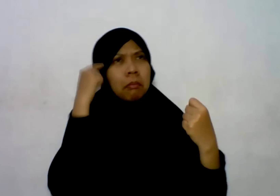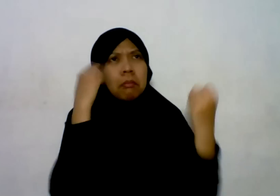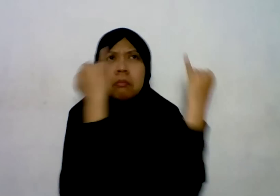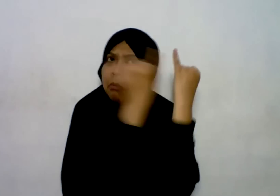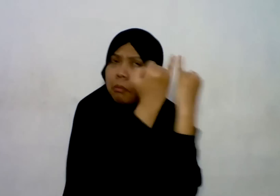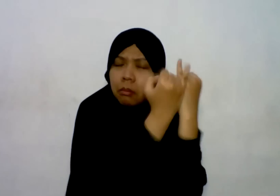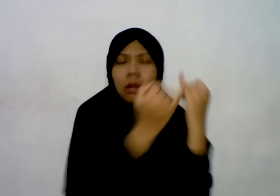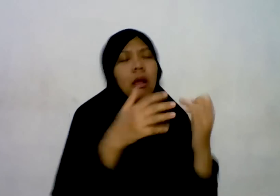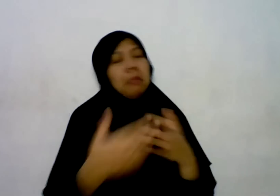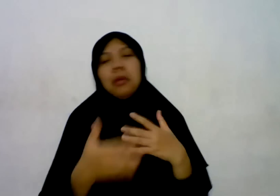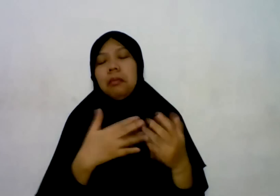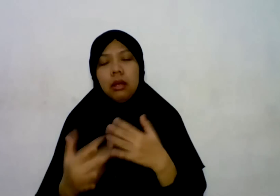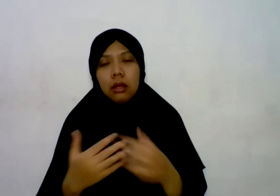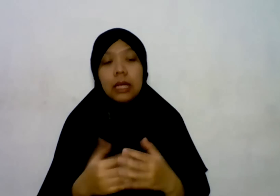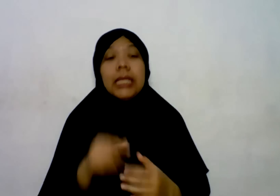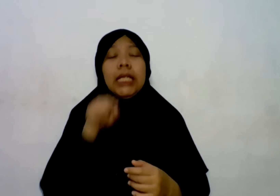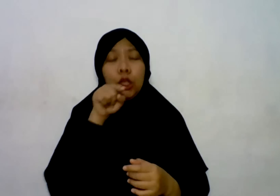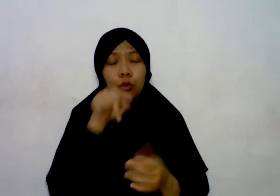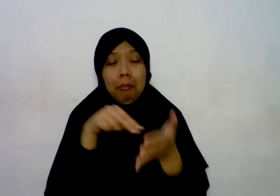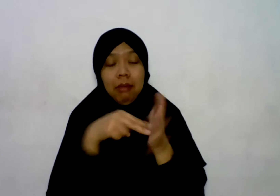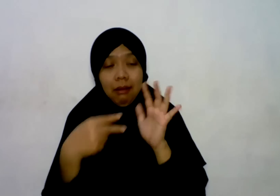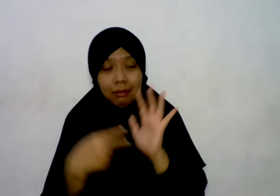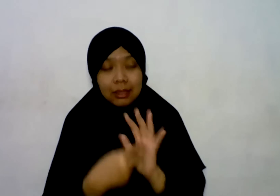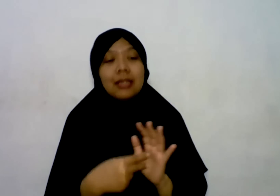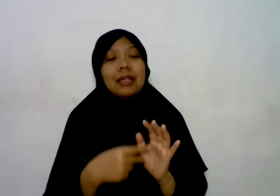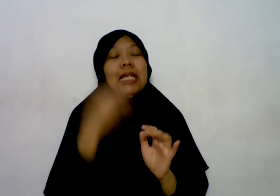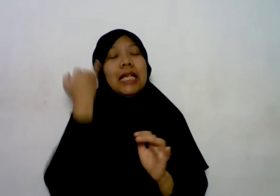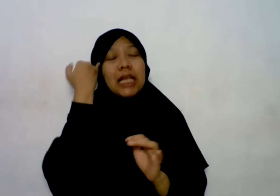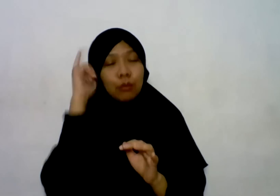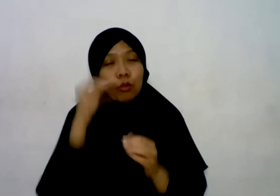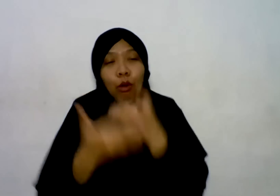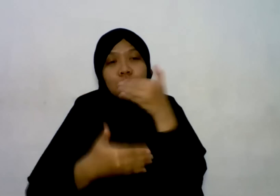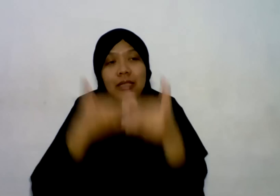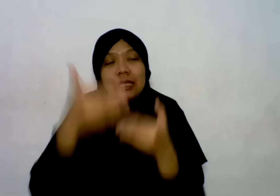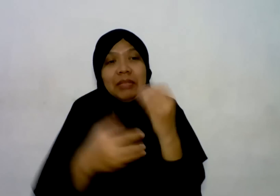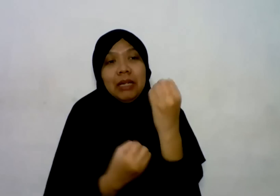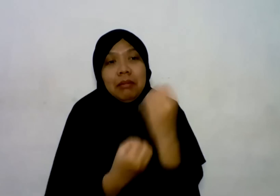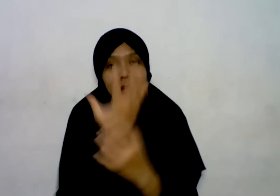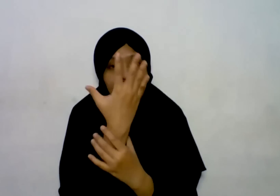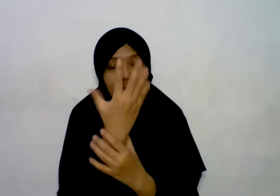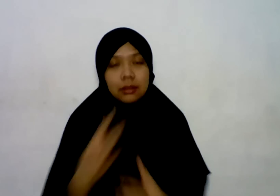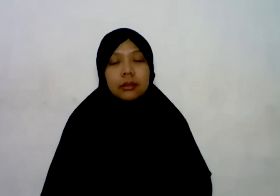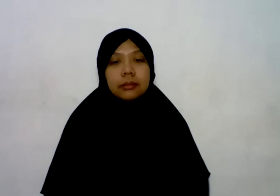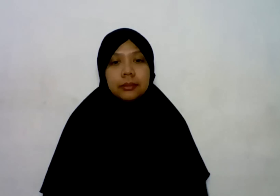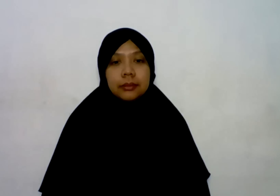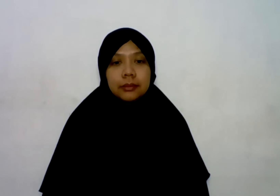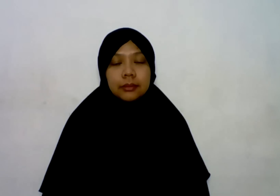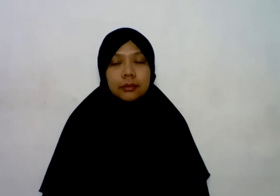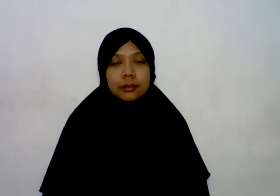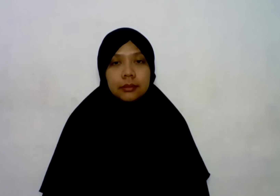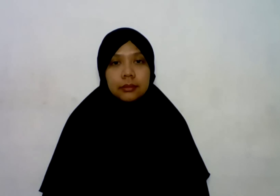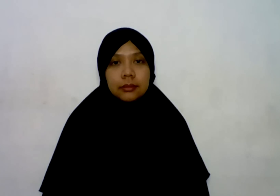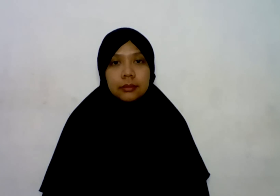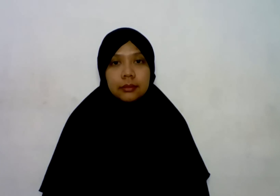is where real knowledge takes place. And it goes back to what Vivi was saying earlier around the ways in